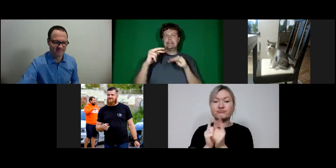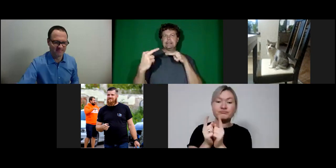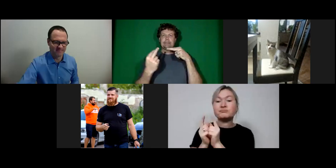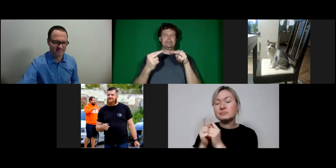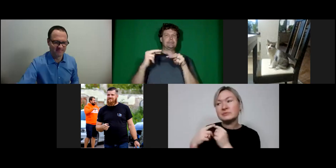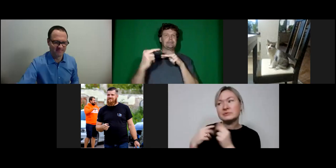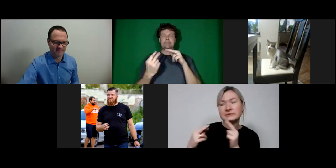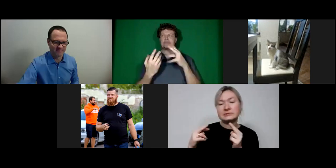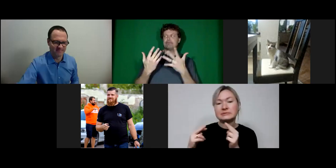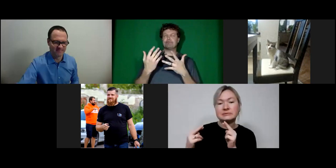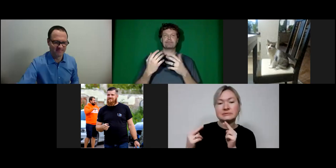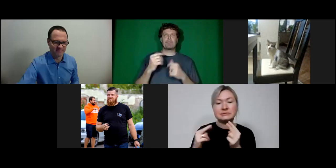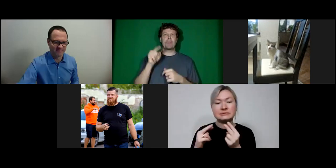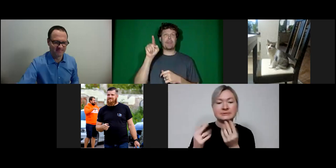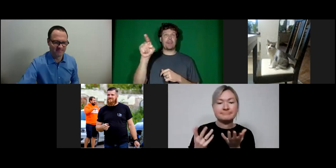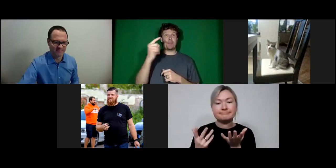I had a sign language interpreter.